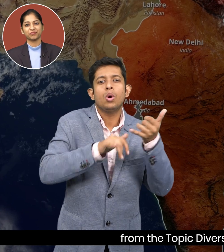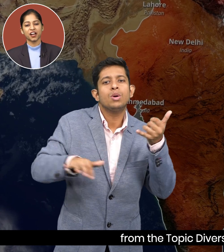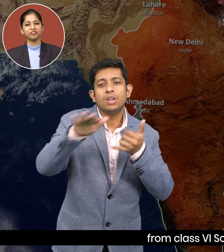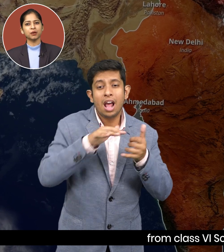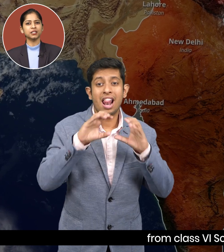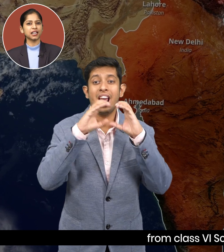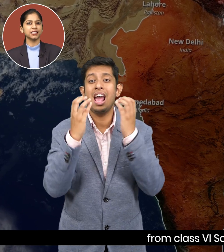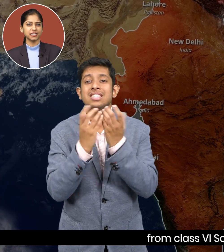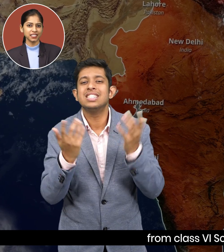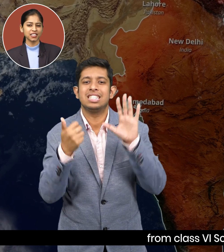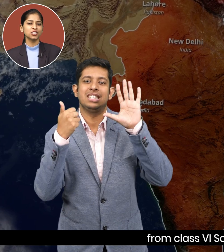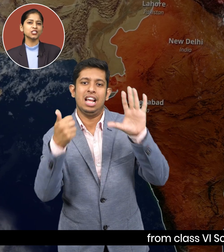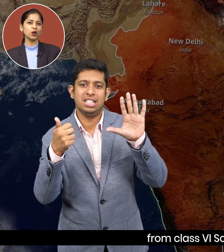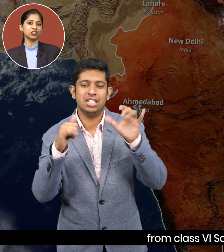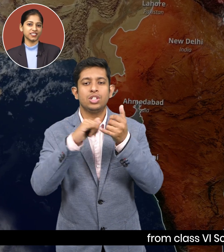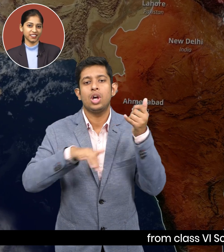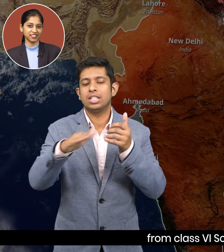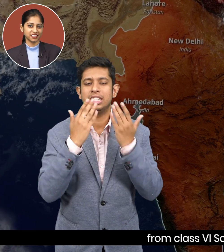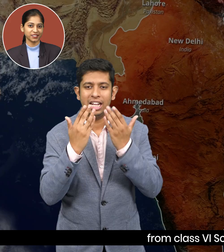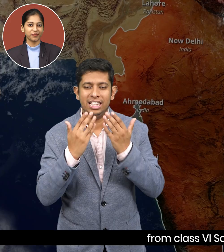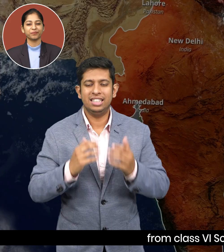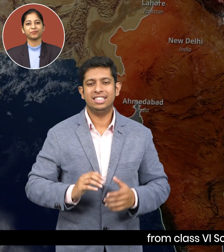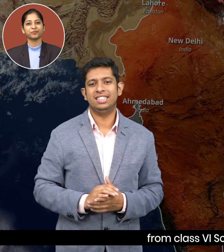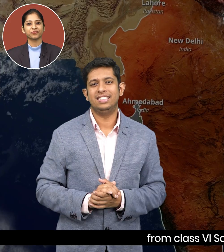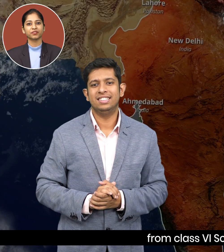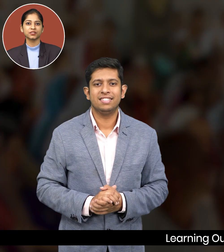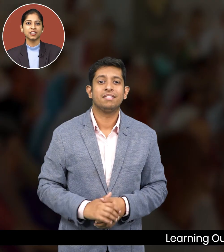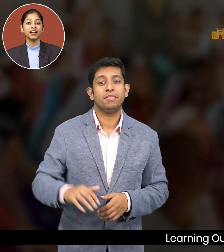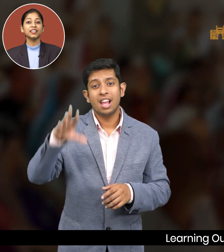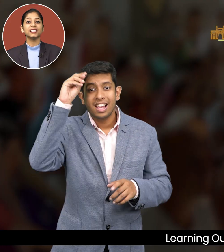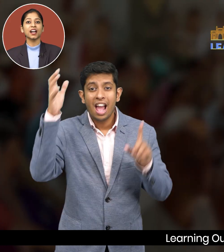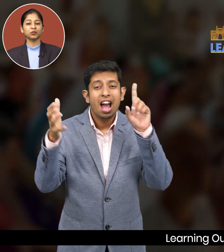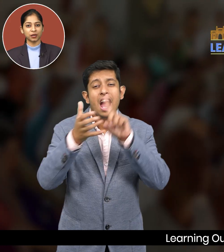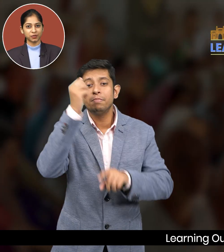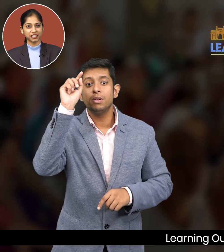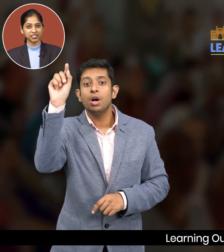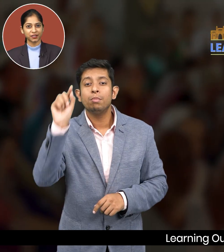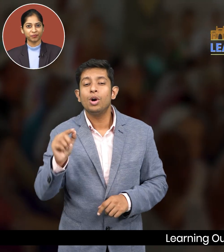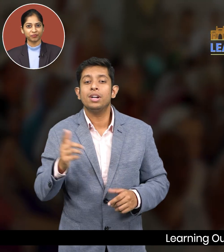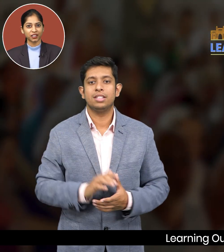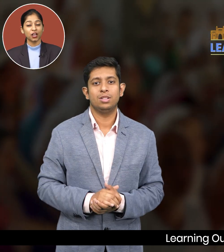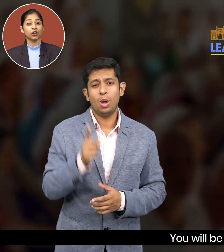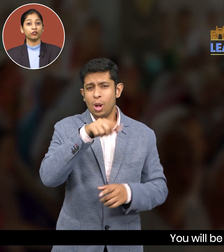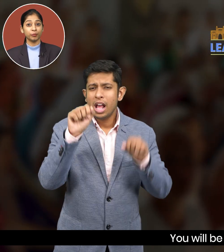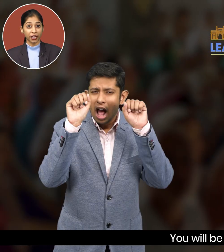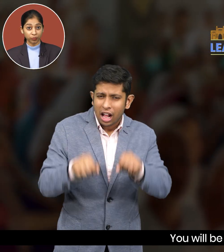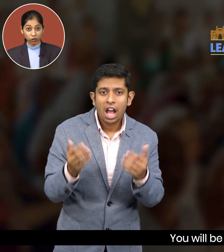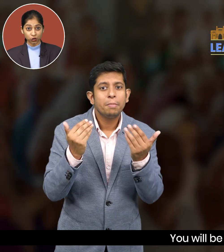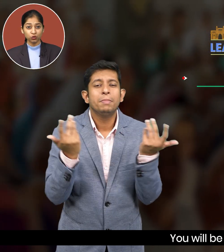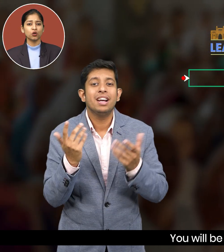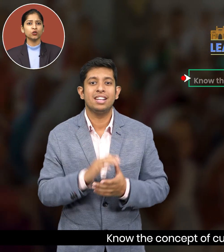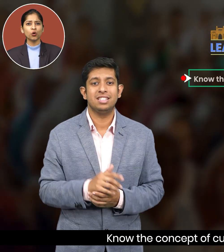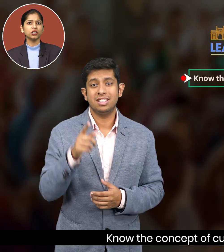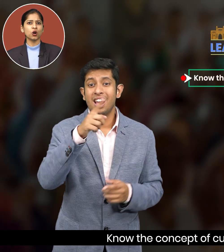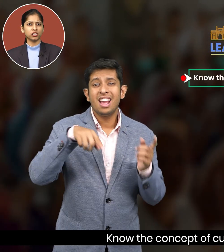Society from Class 6 Social Studies. Learning outcomes. You will be able